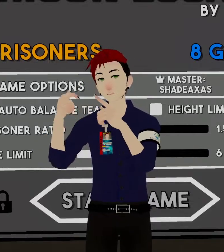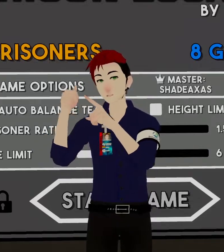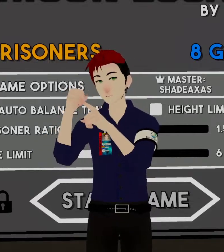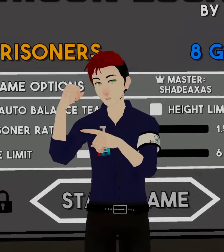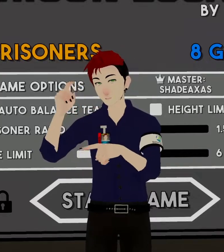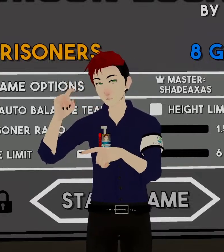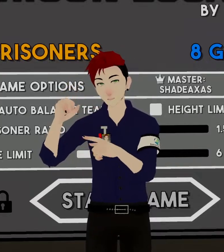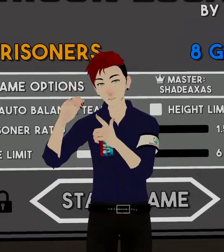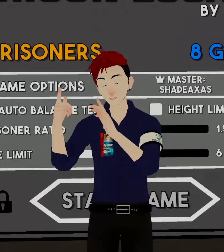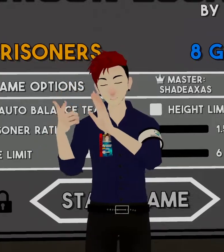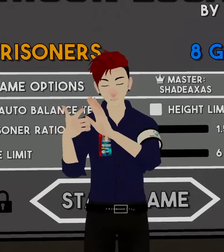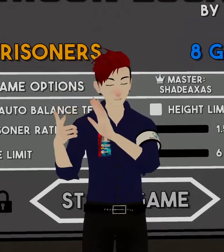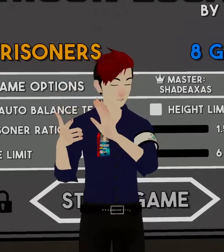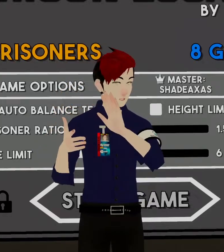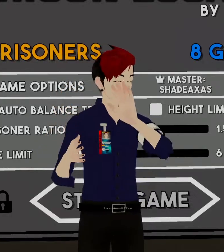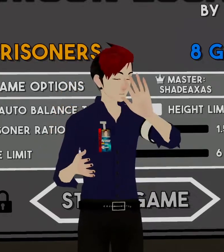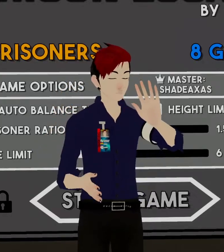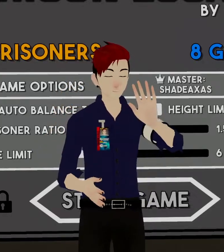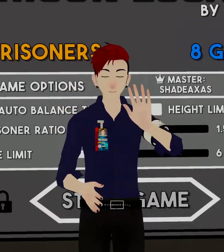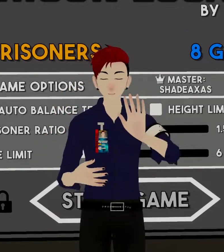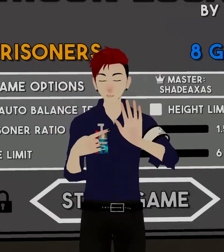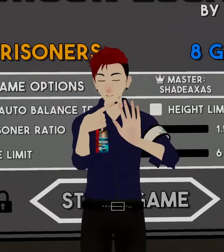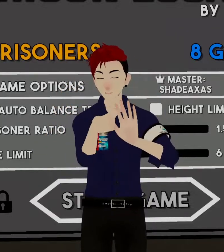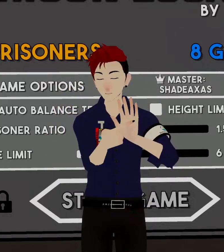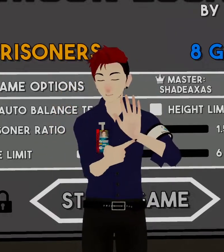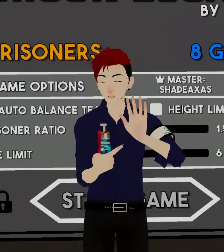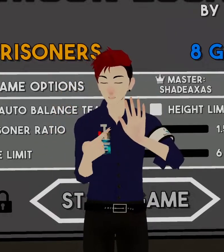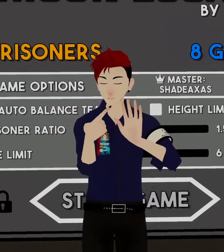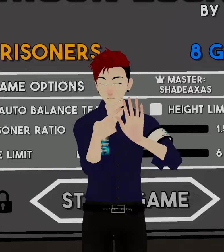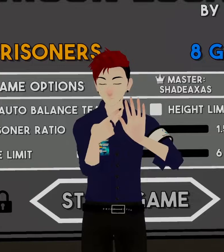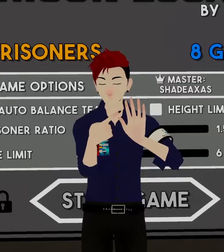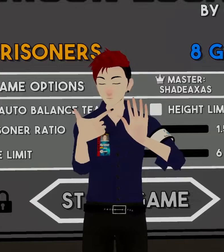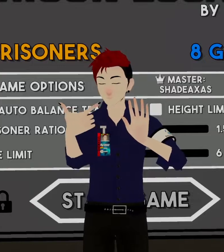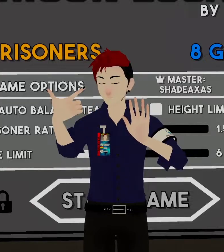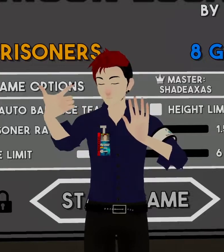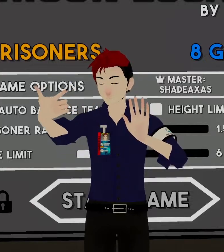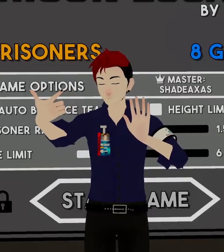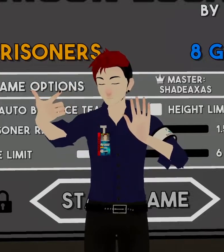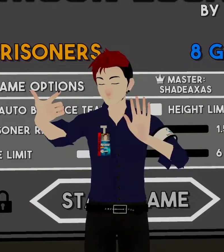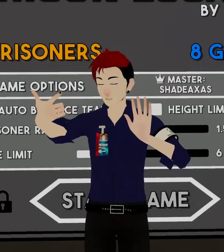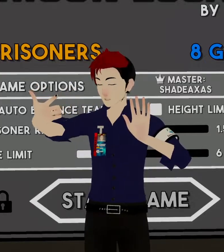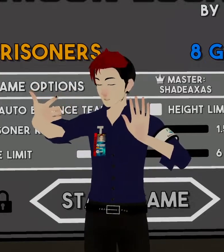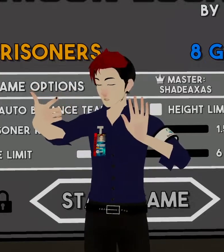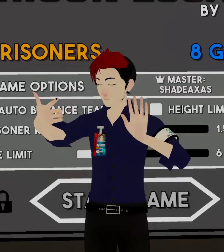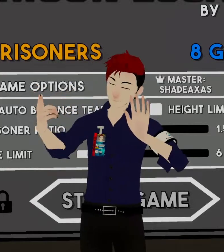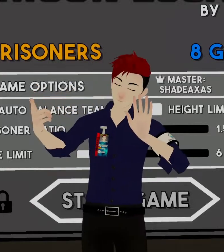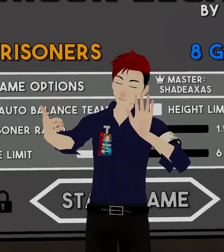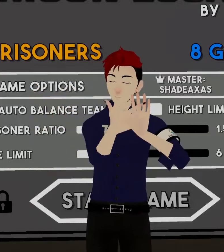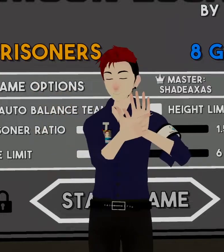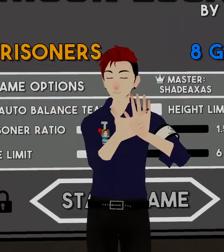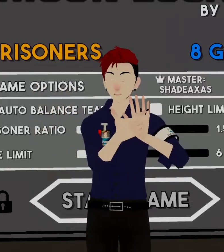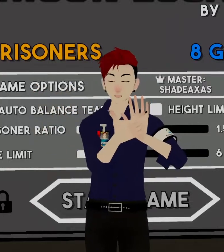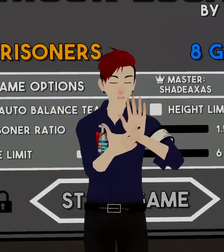another word for it is just illegal. So you're going to take your flat hand, take an L, and smack it on there.